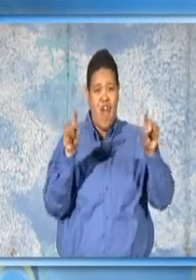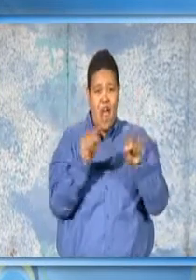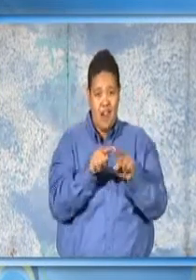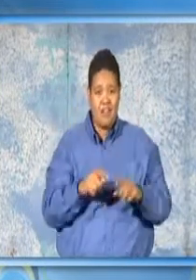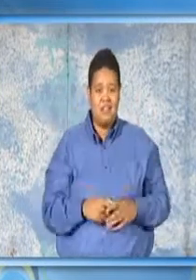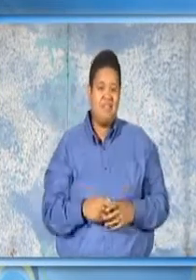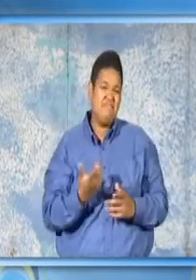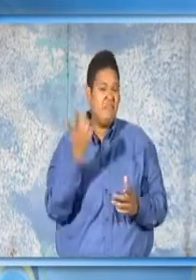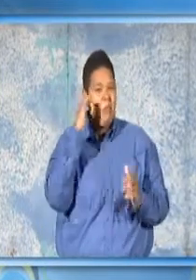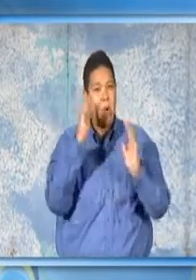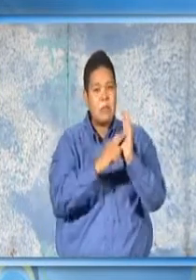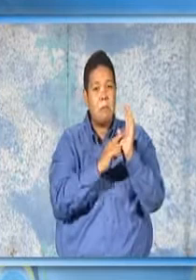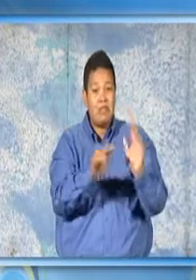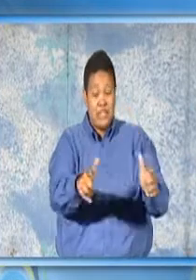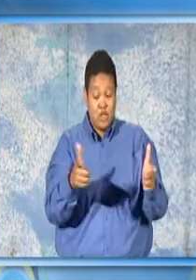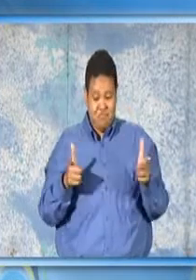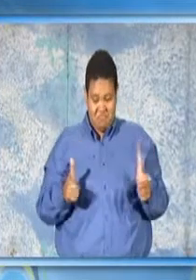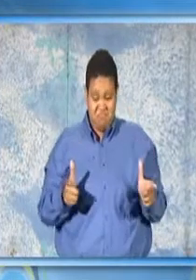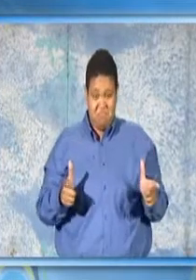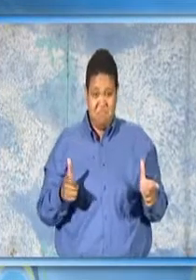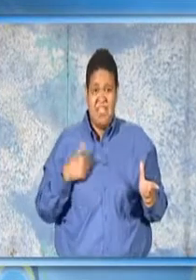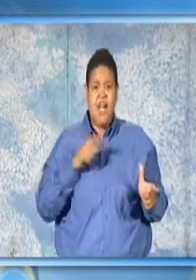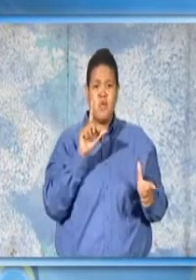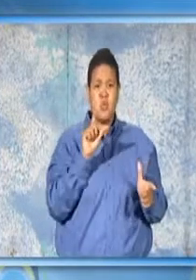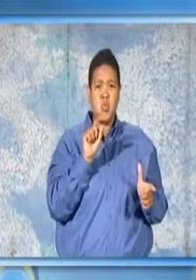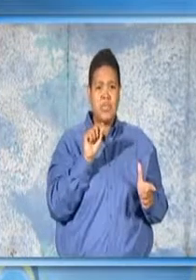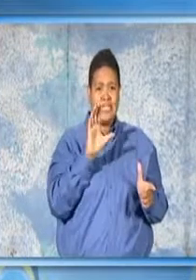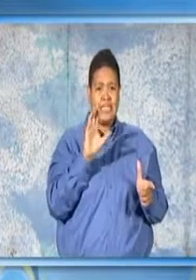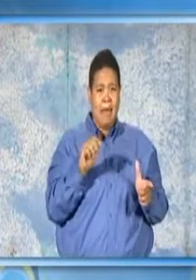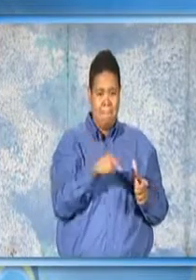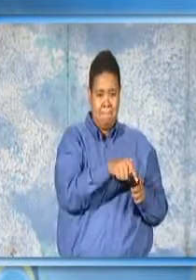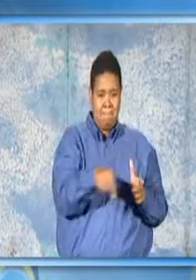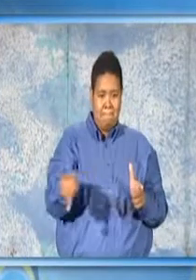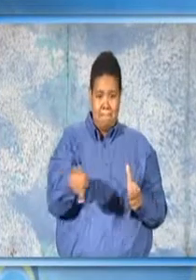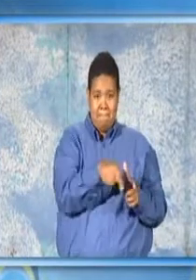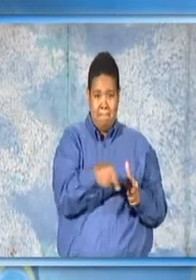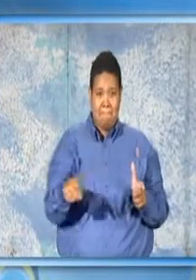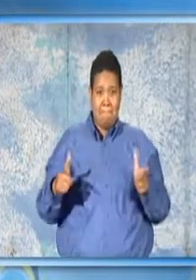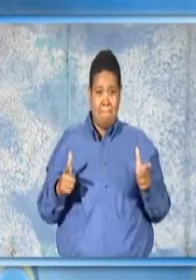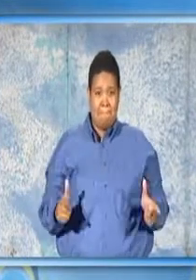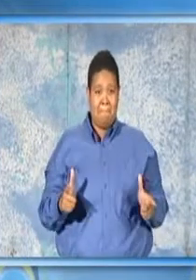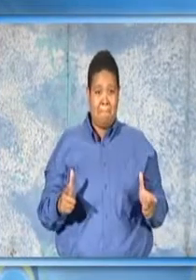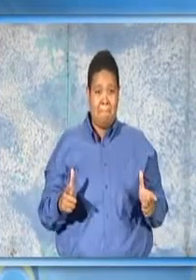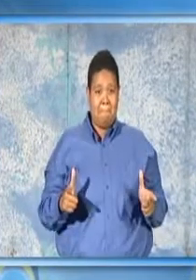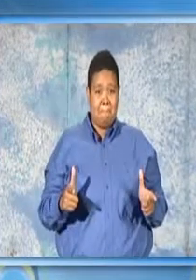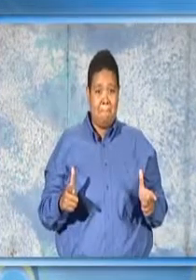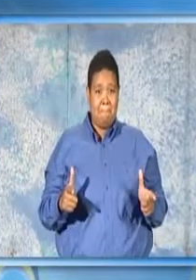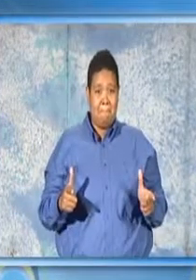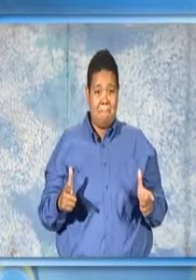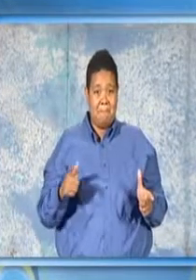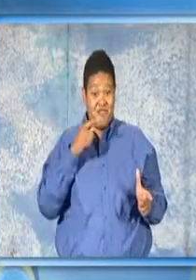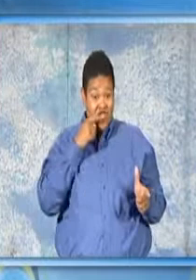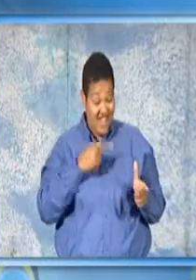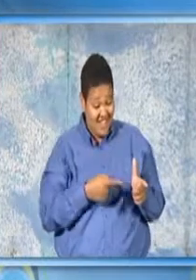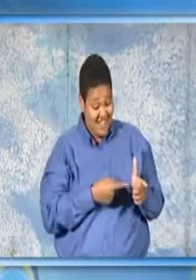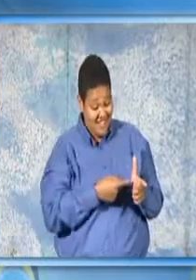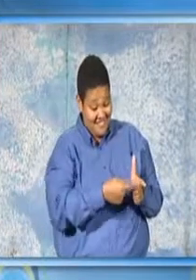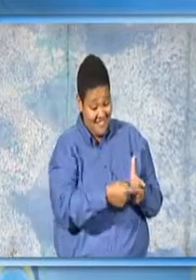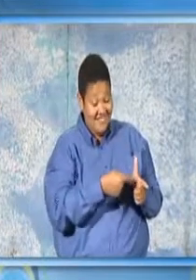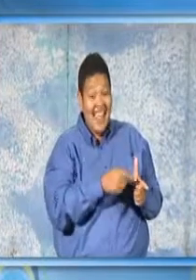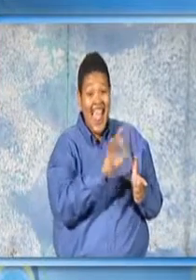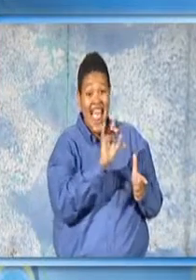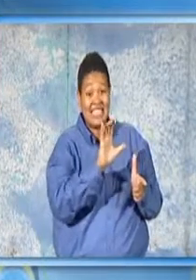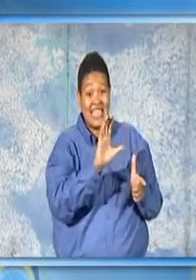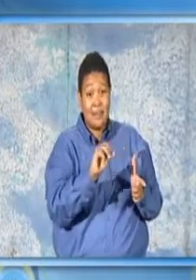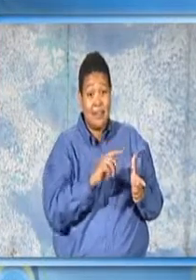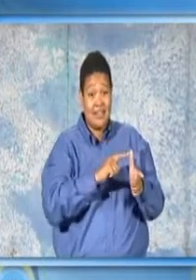Let's say this wedge has a length of 20 centimeters. Its cross-section has a base of 8 centimeters and a